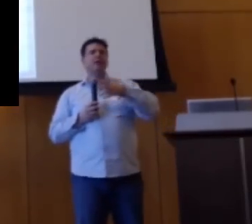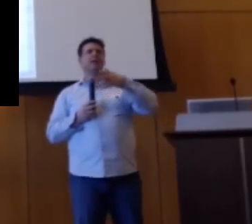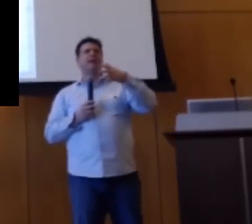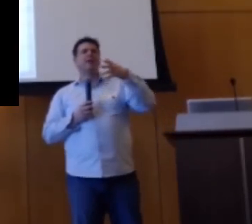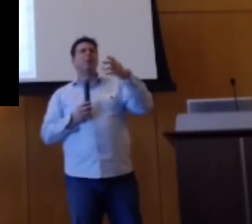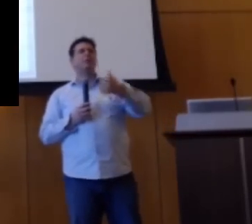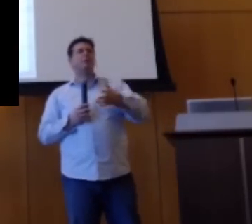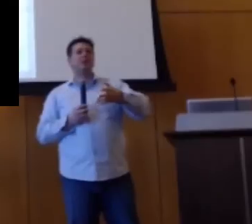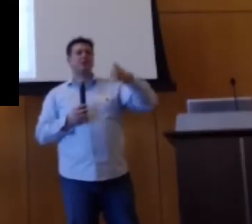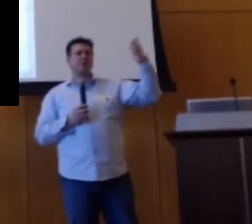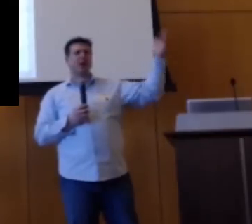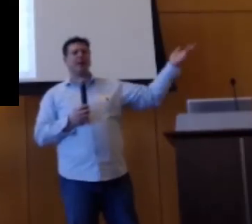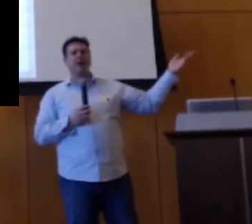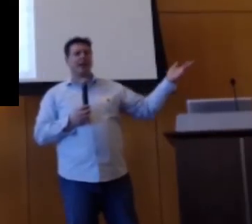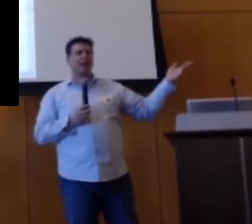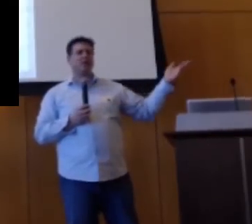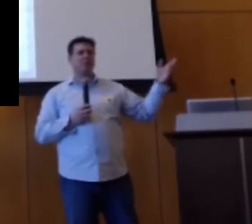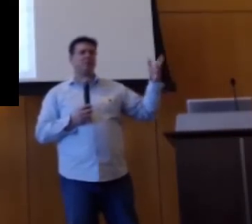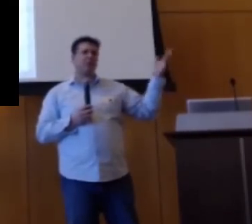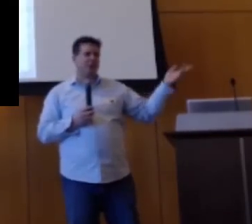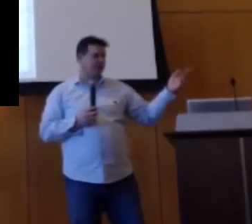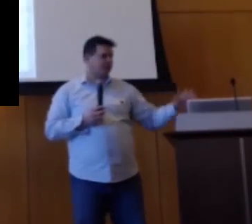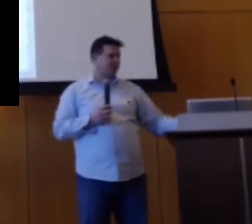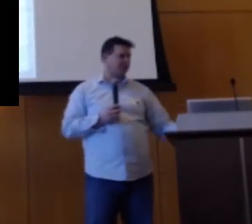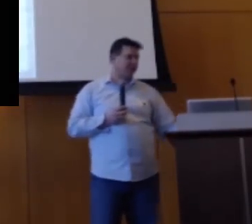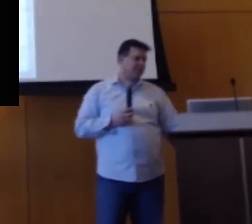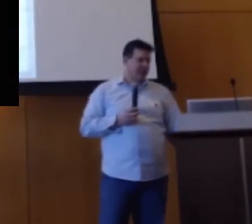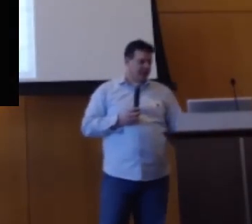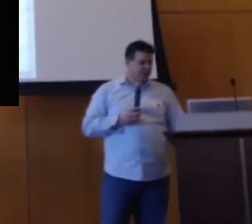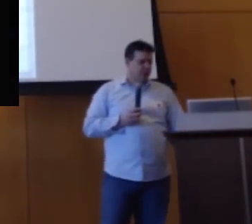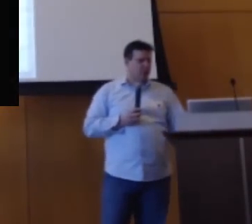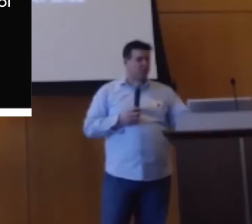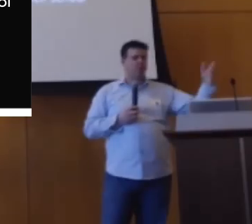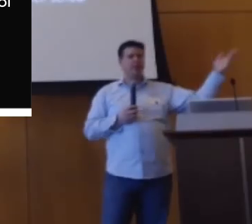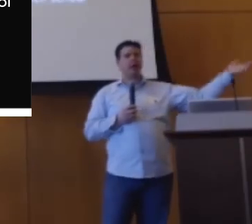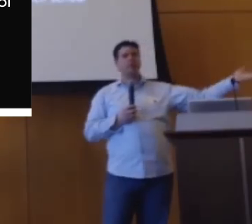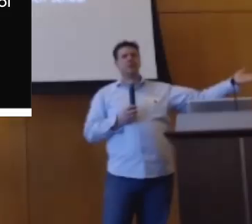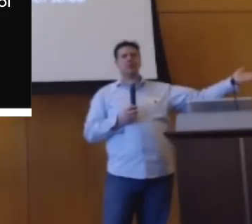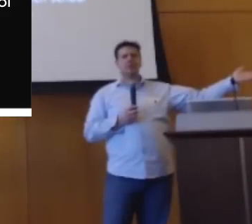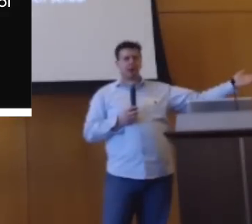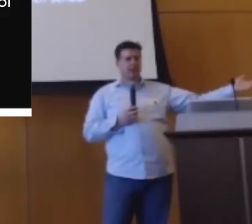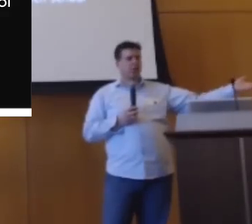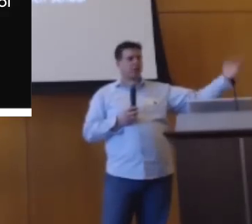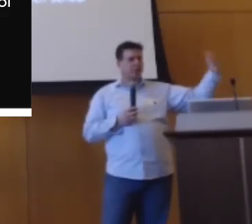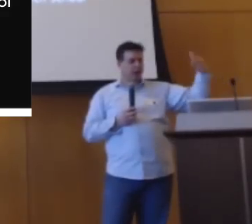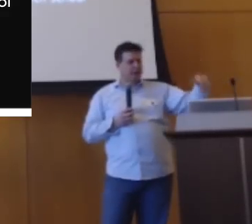once mentions where he got the handshapes from, interestingly. So, now we're still in Spain, then we go to France,